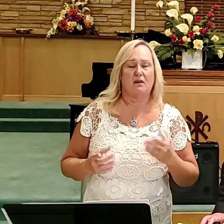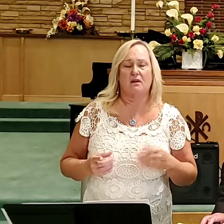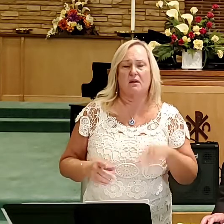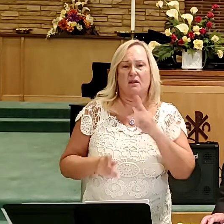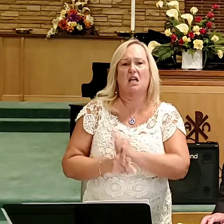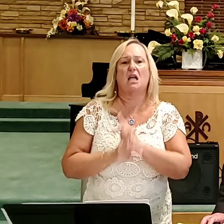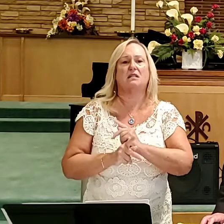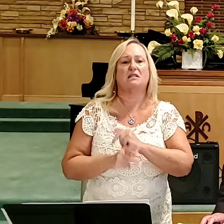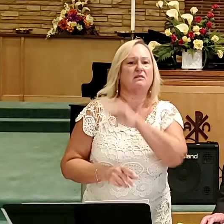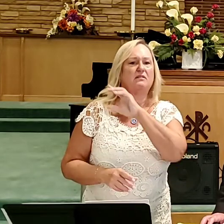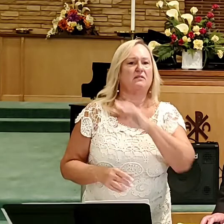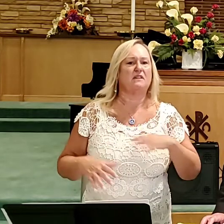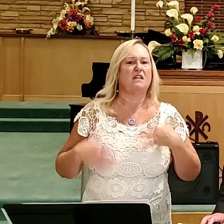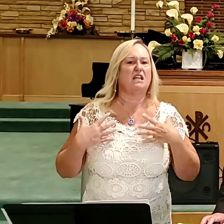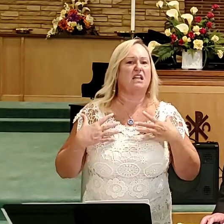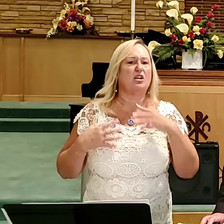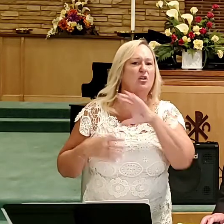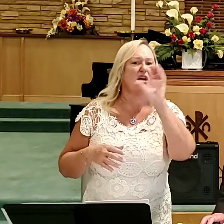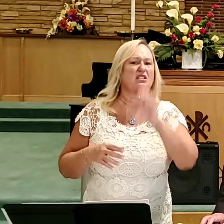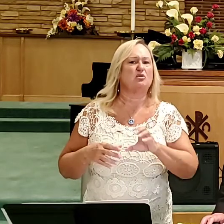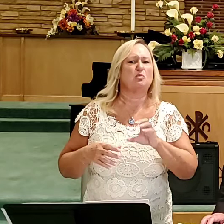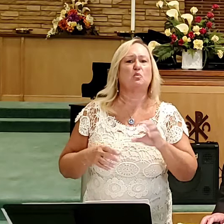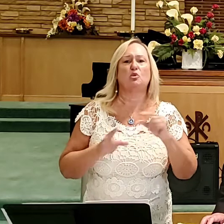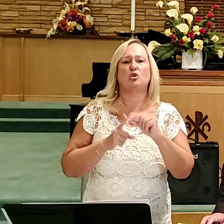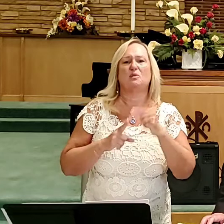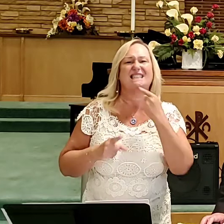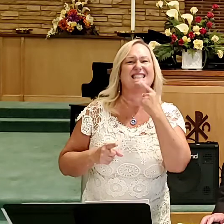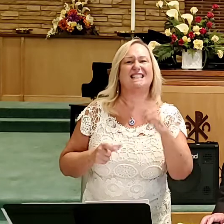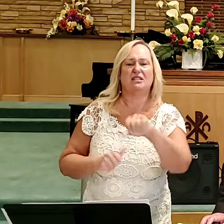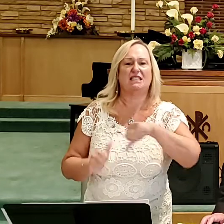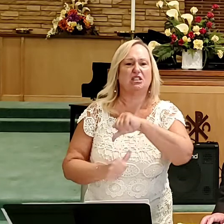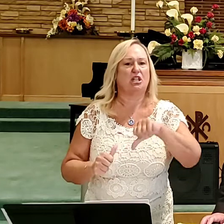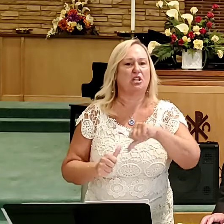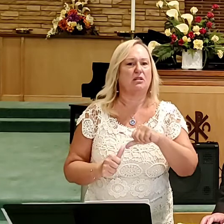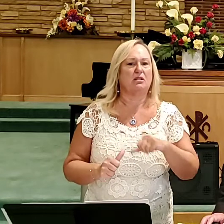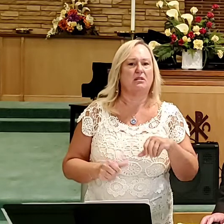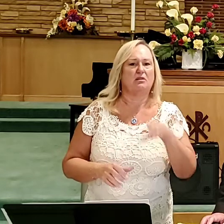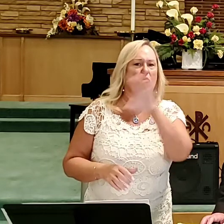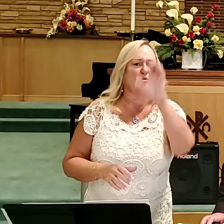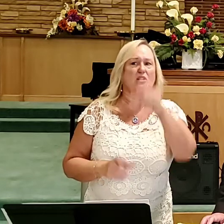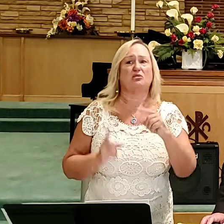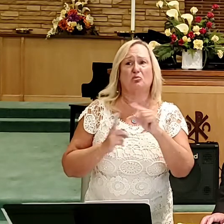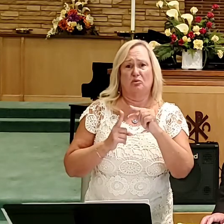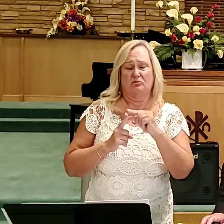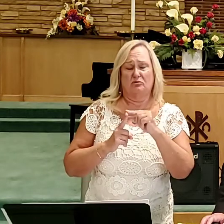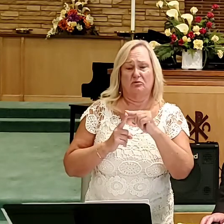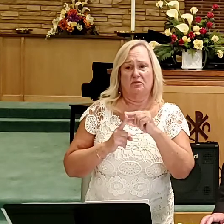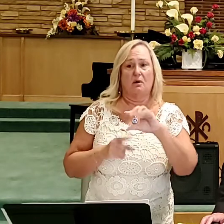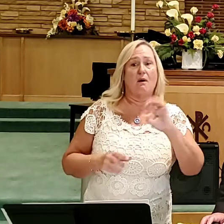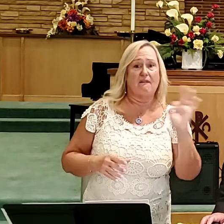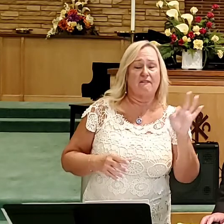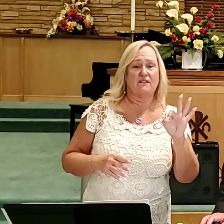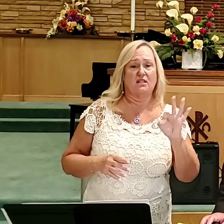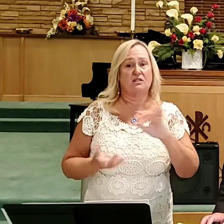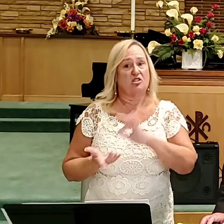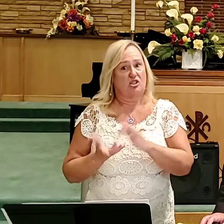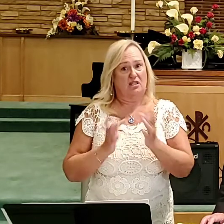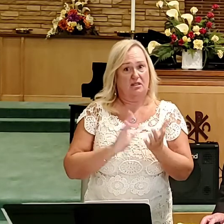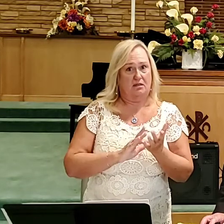of crosswords that we may say to one another, the crosswords of